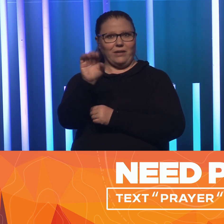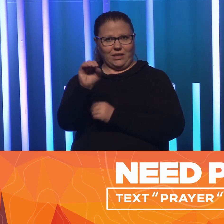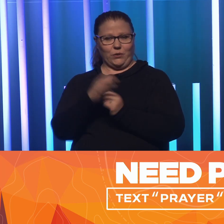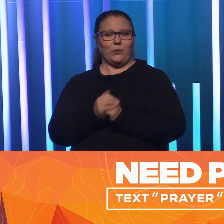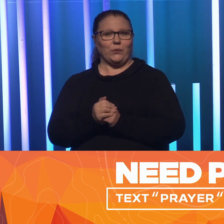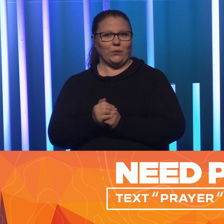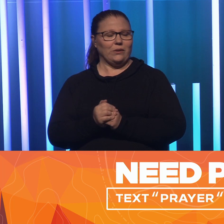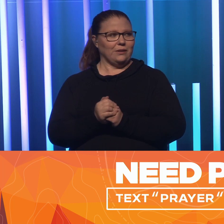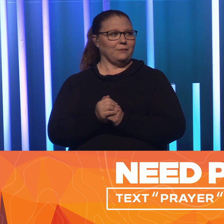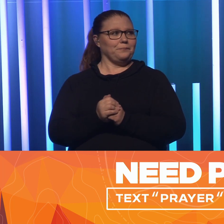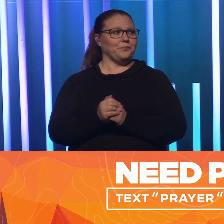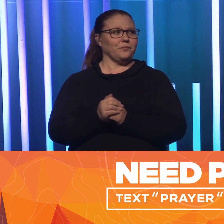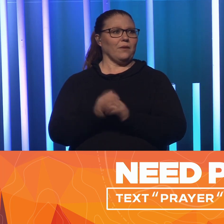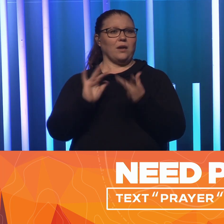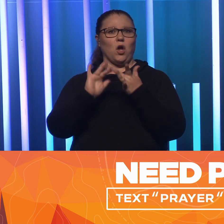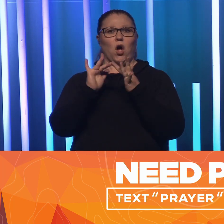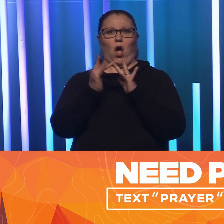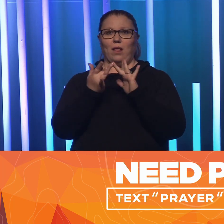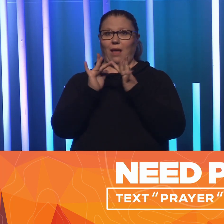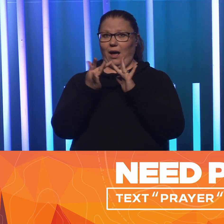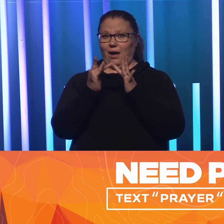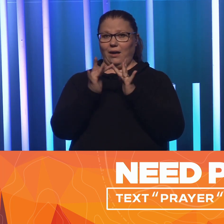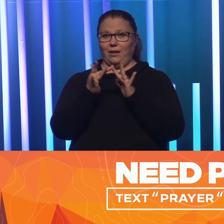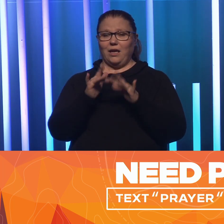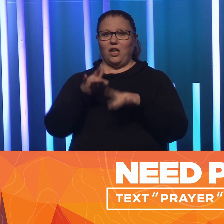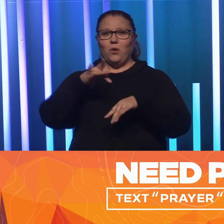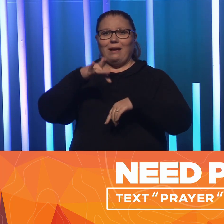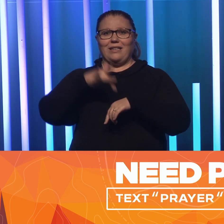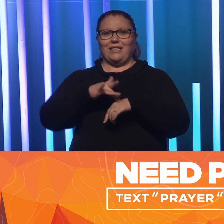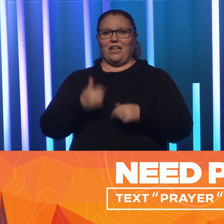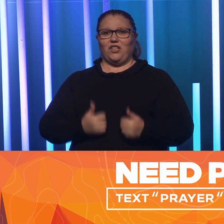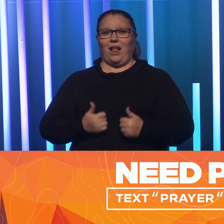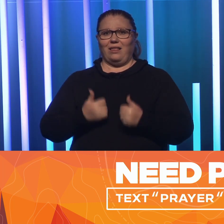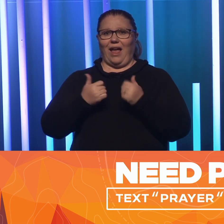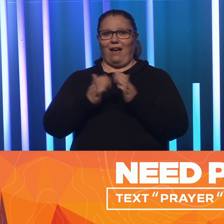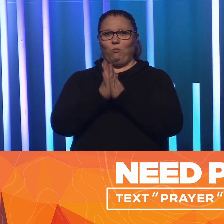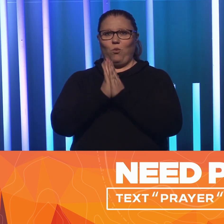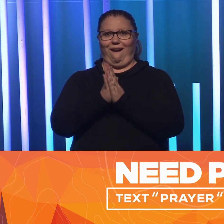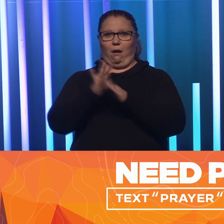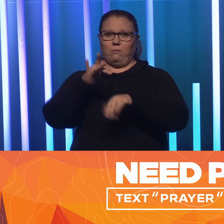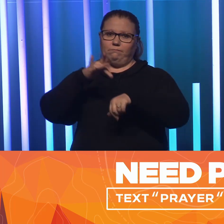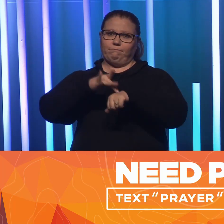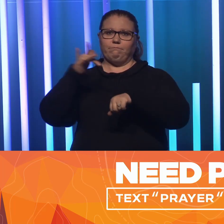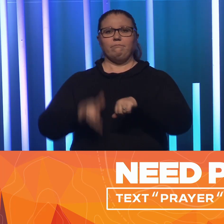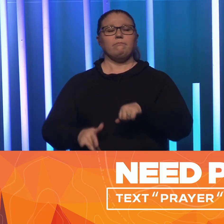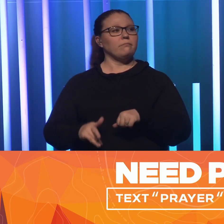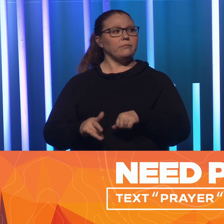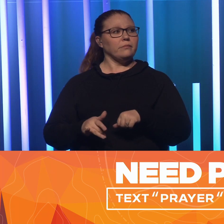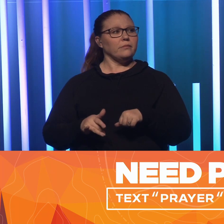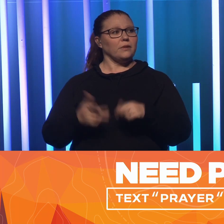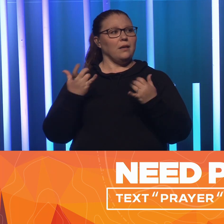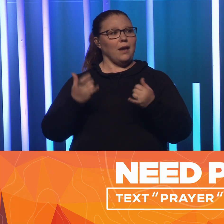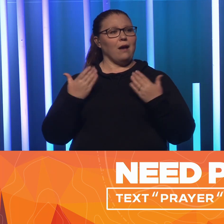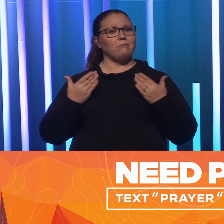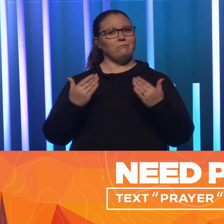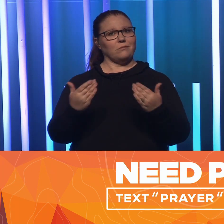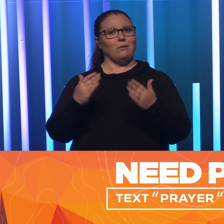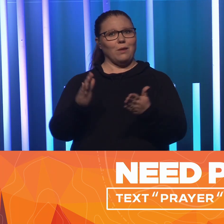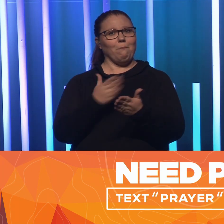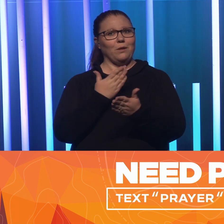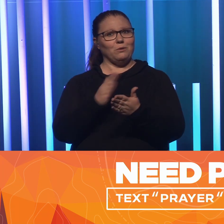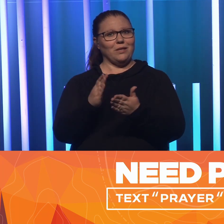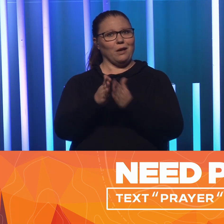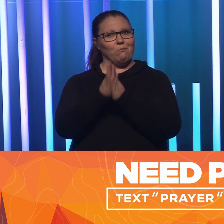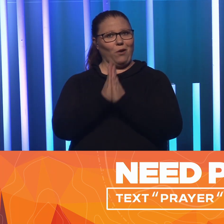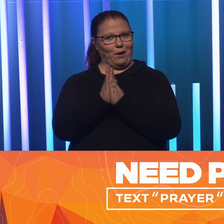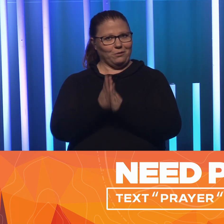970-570-0970. On our online campus, you can click the live prayer button. So now let's enter into some music